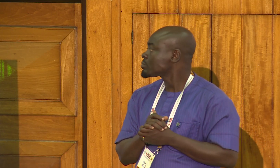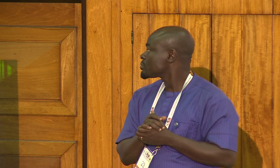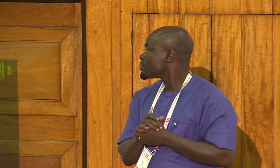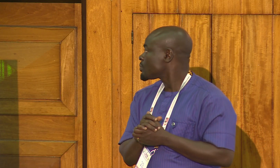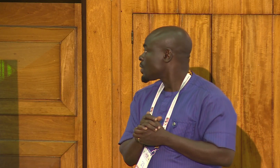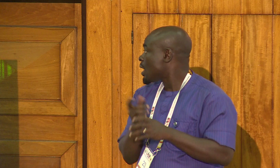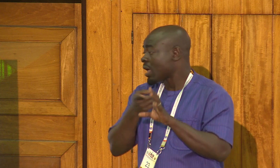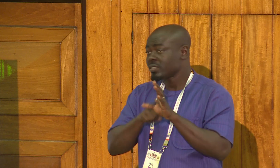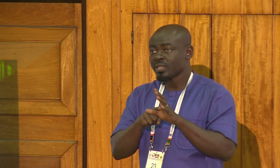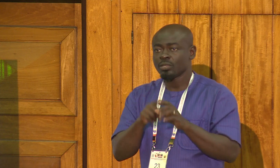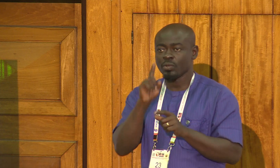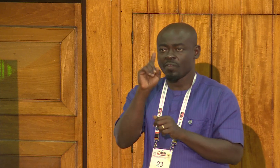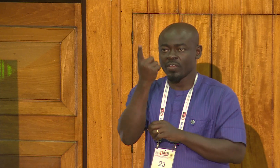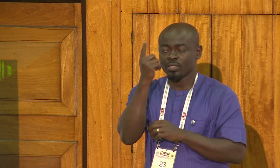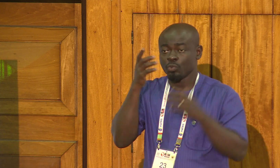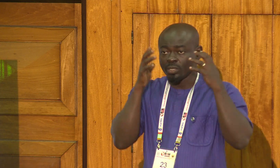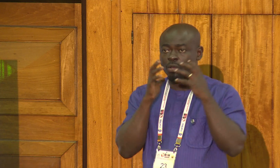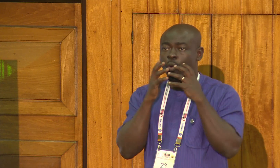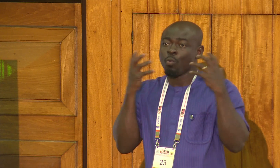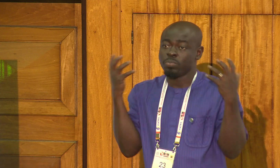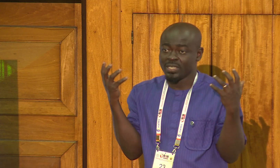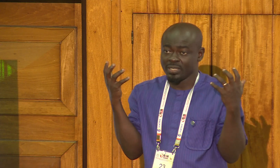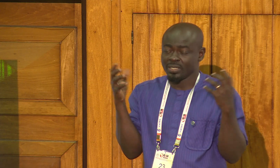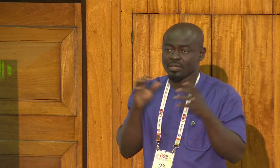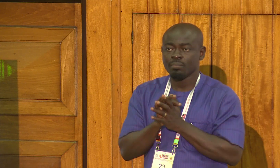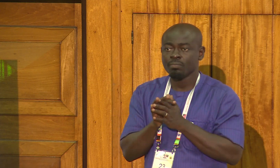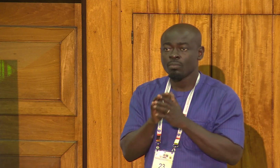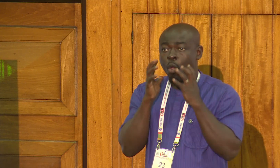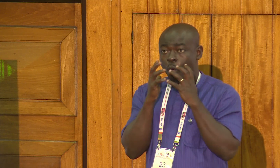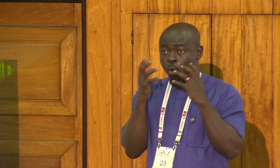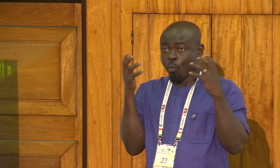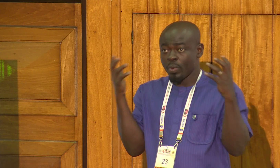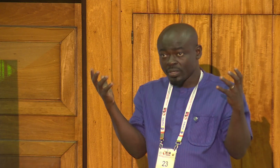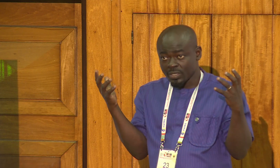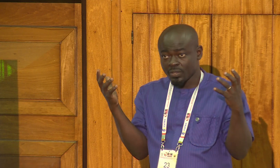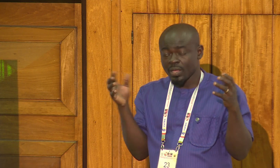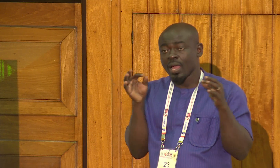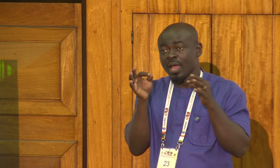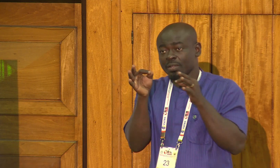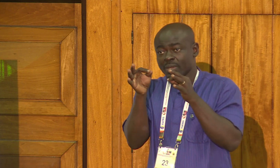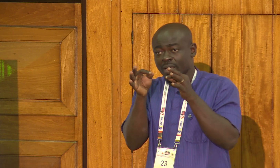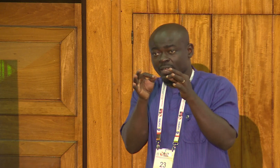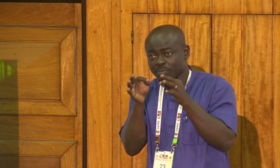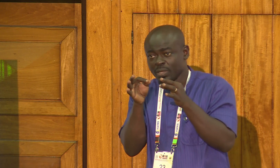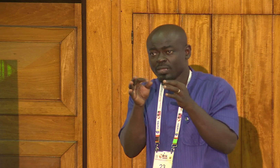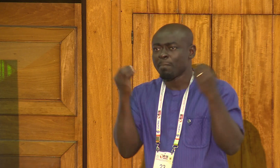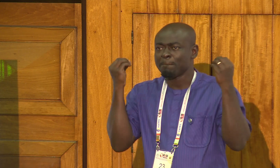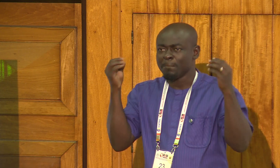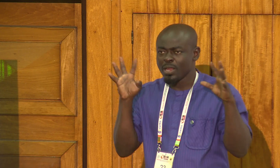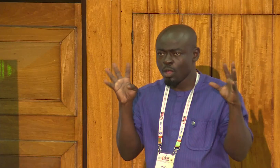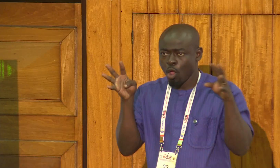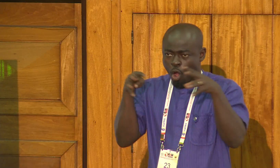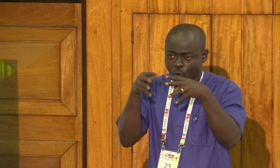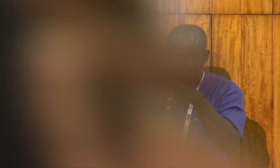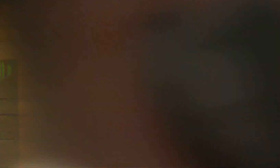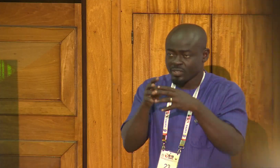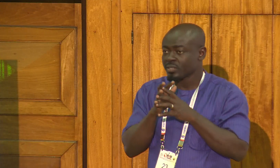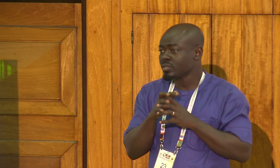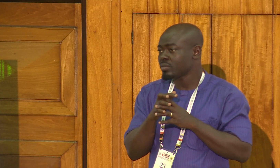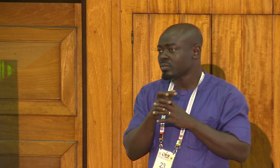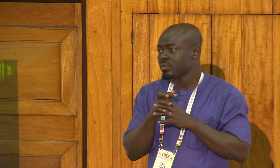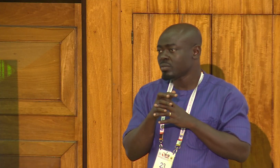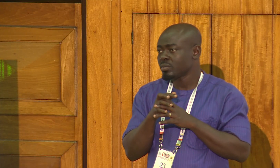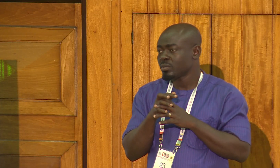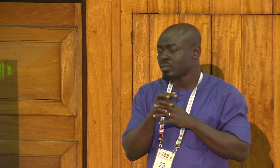first one, obesity. Obesity has been described in a lot of conferences and in a